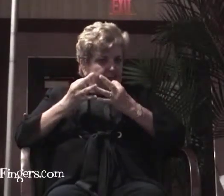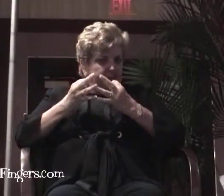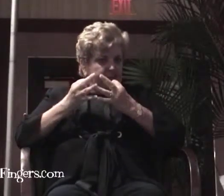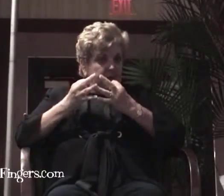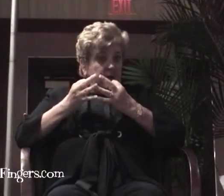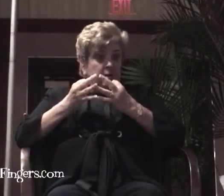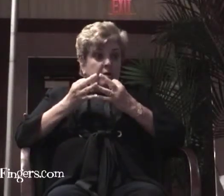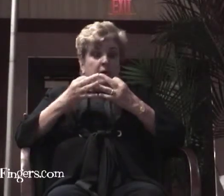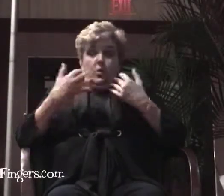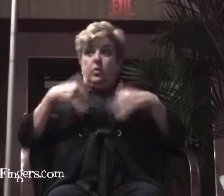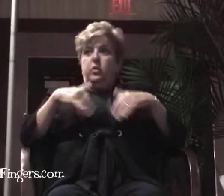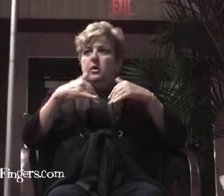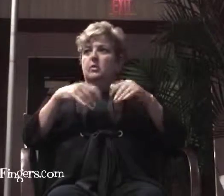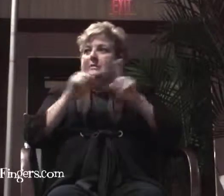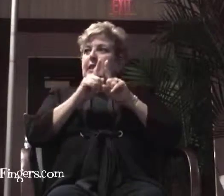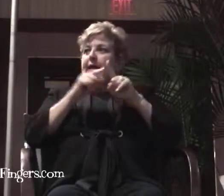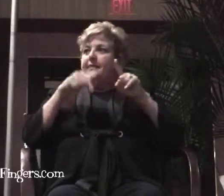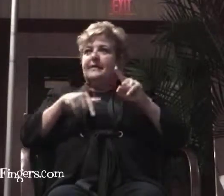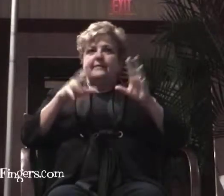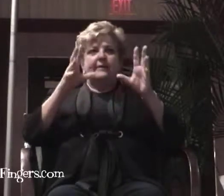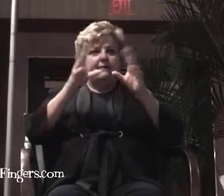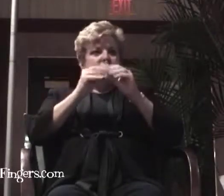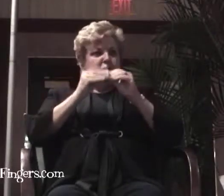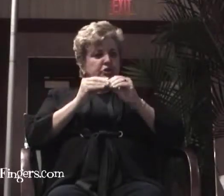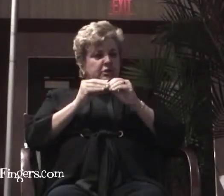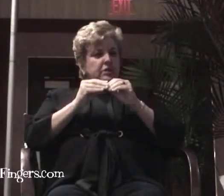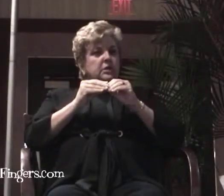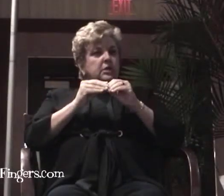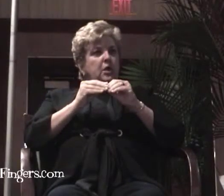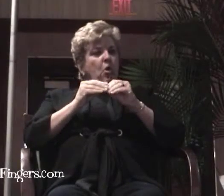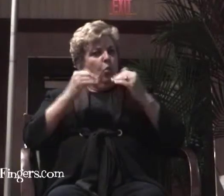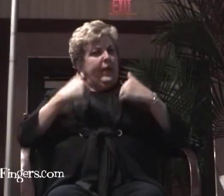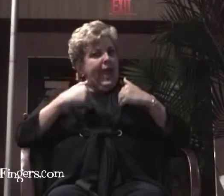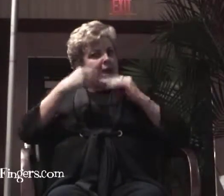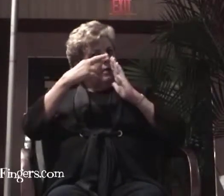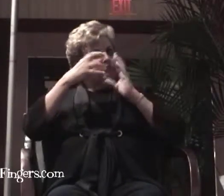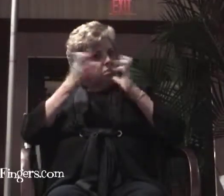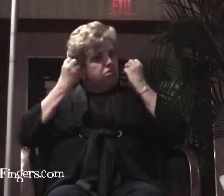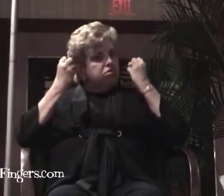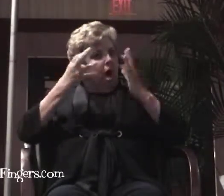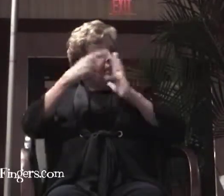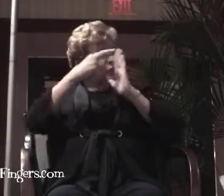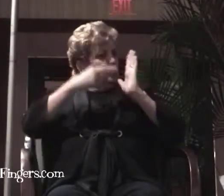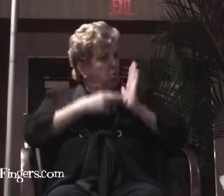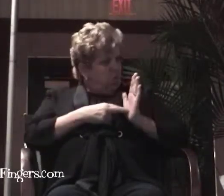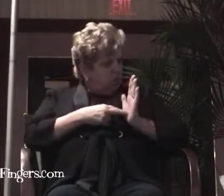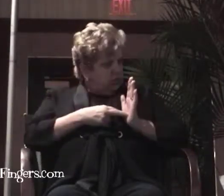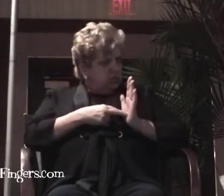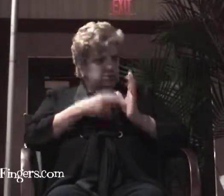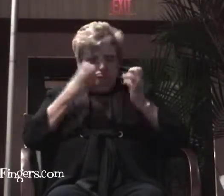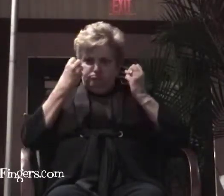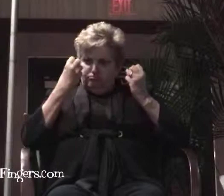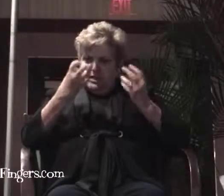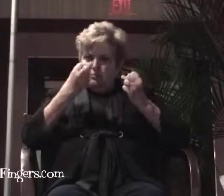kind of like this convention. This convention has a lot of rules. I've never been to a convention with this many rules, and I'm trying to be